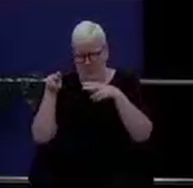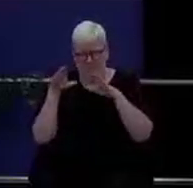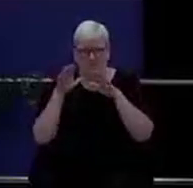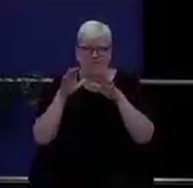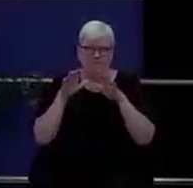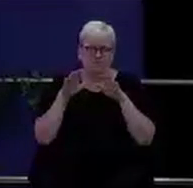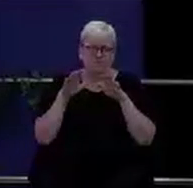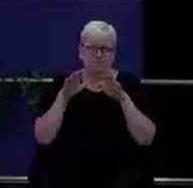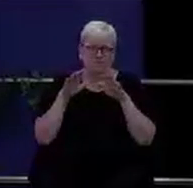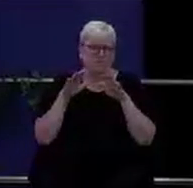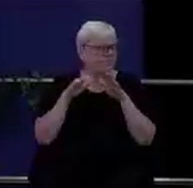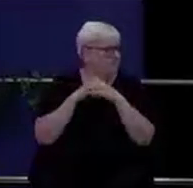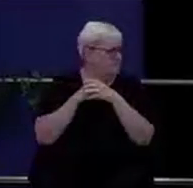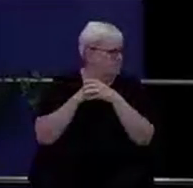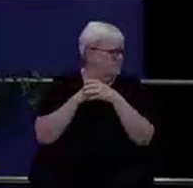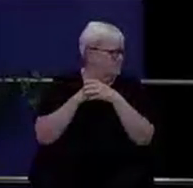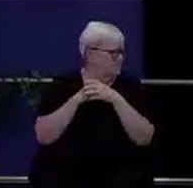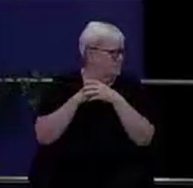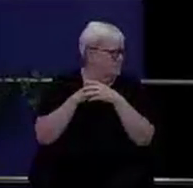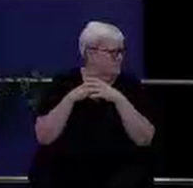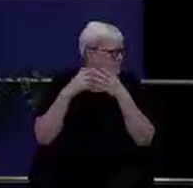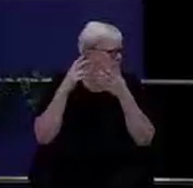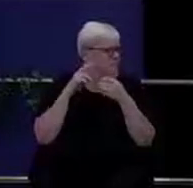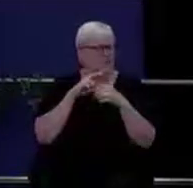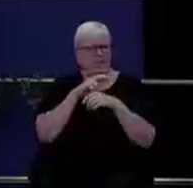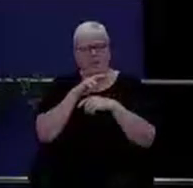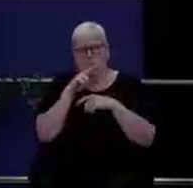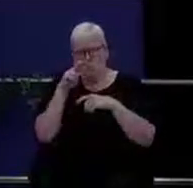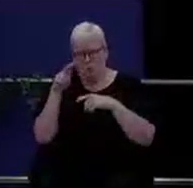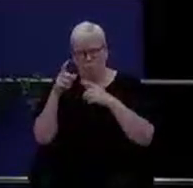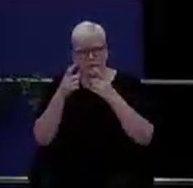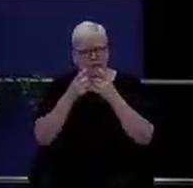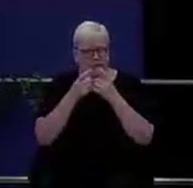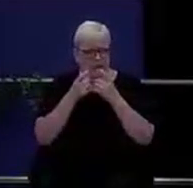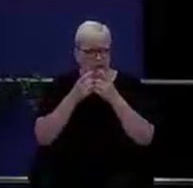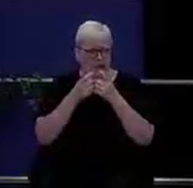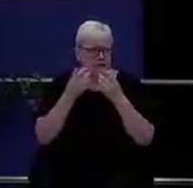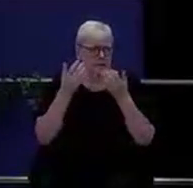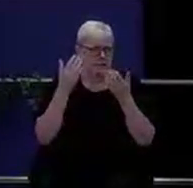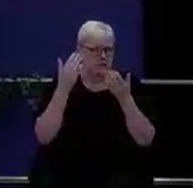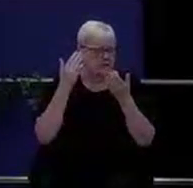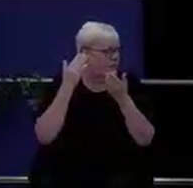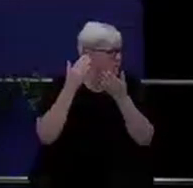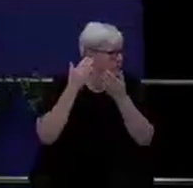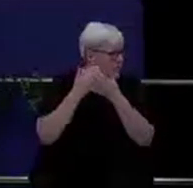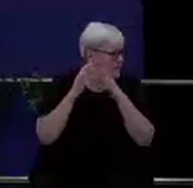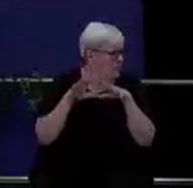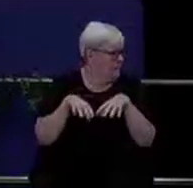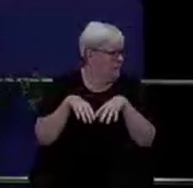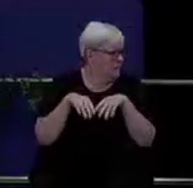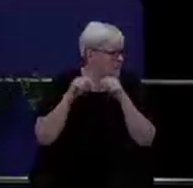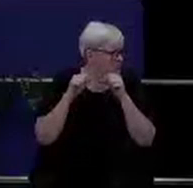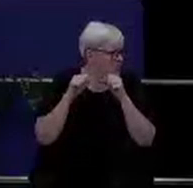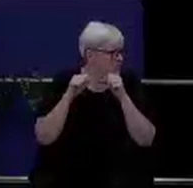I think Corvus came out in 2008, so I've kind of watched. I mean, it was ongoing, it had begun. I mean, there were